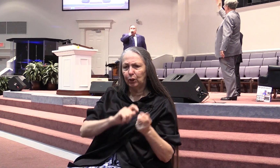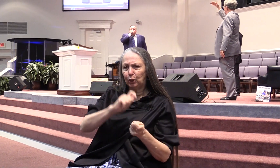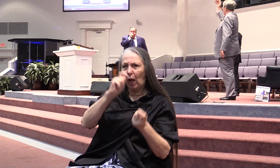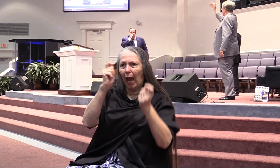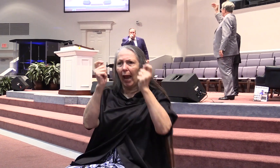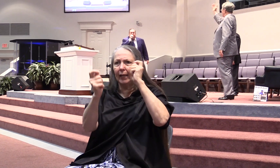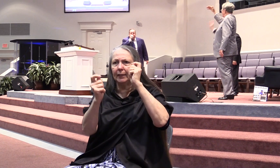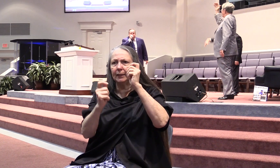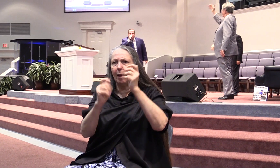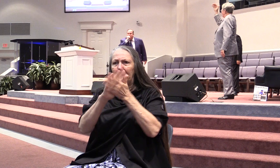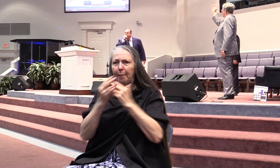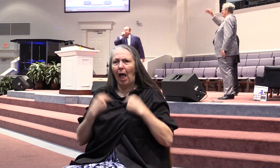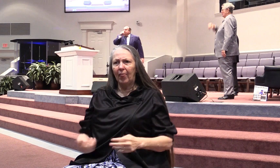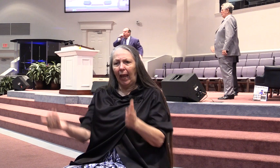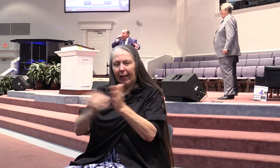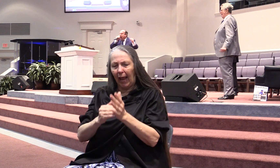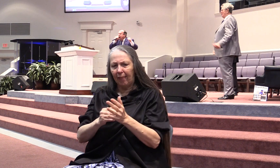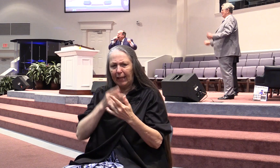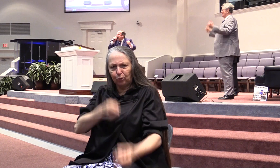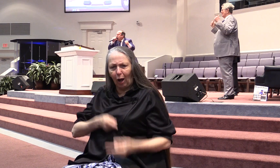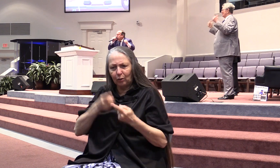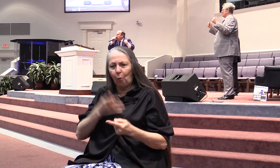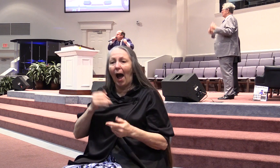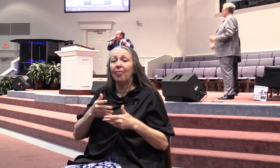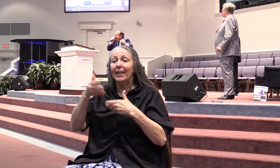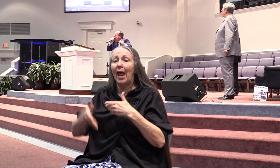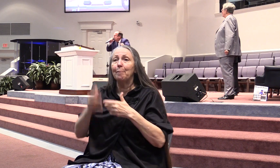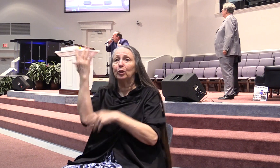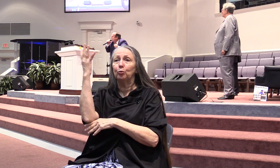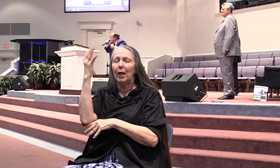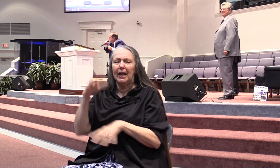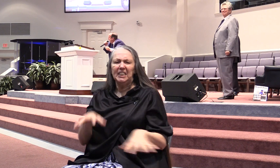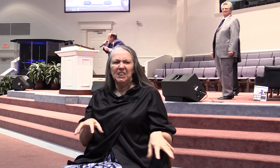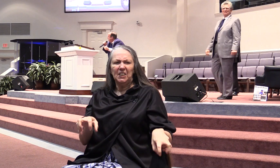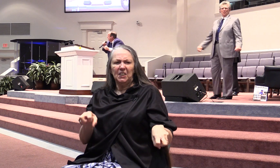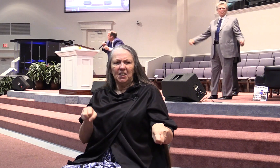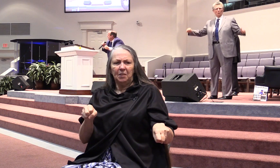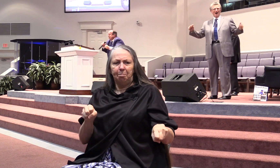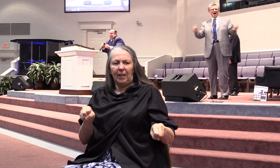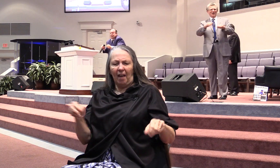today, you'd never know how they struggled because their neighbors would not let go of them.